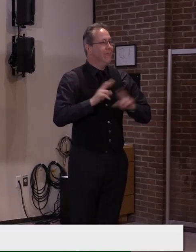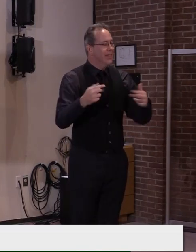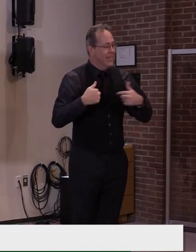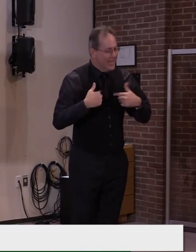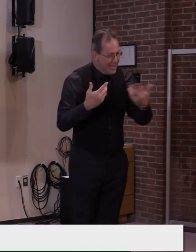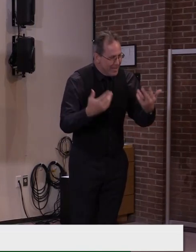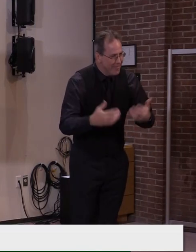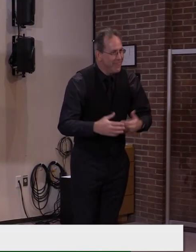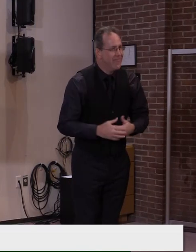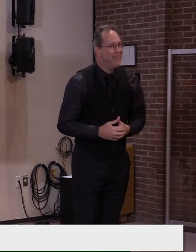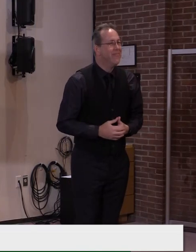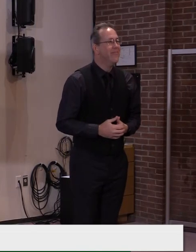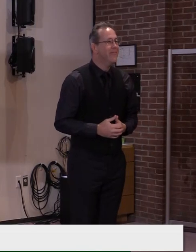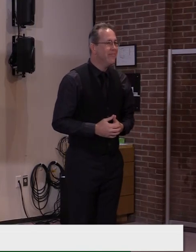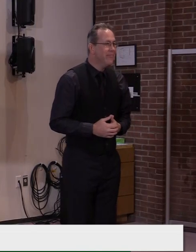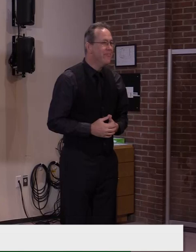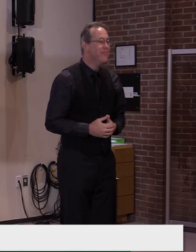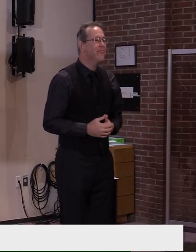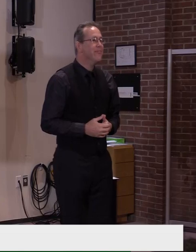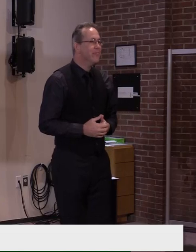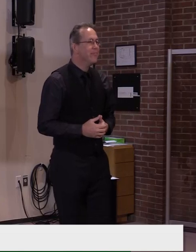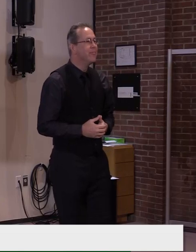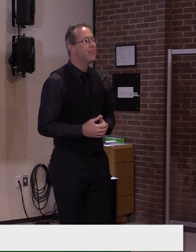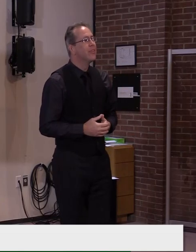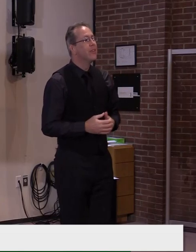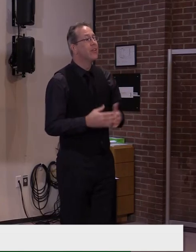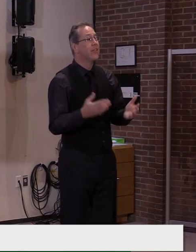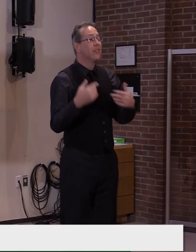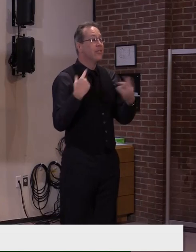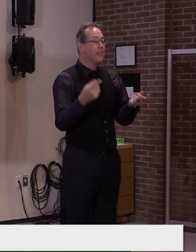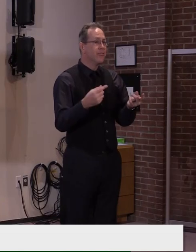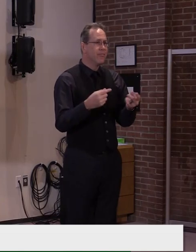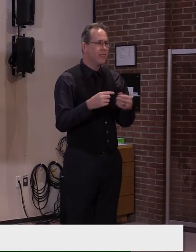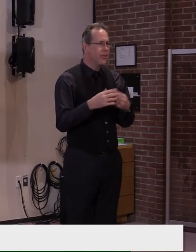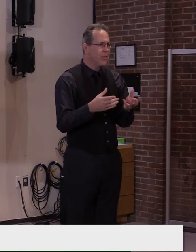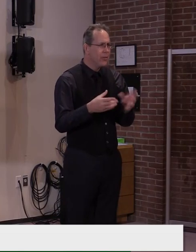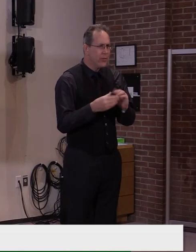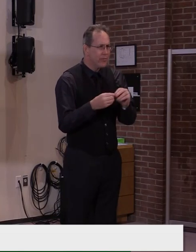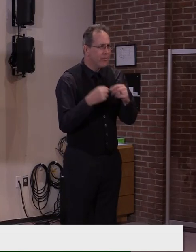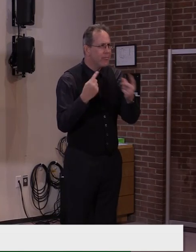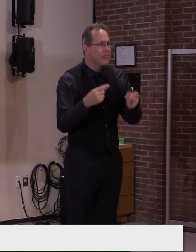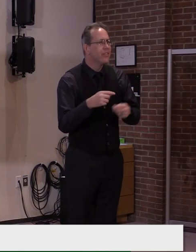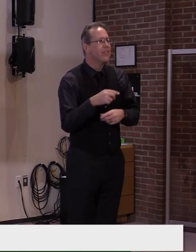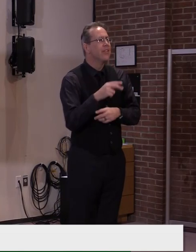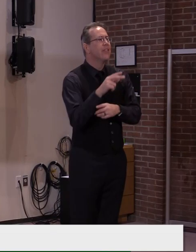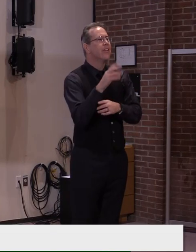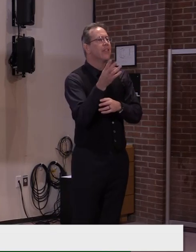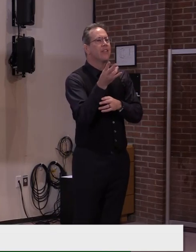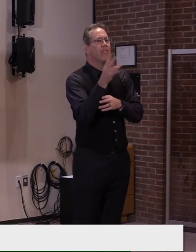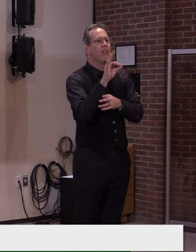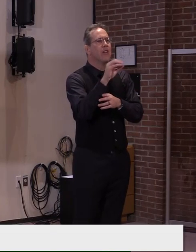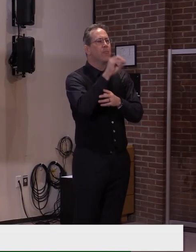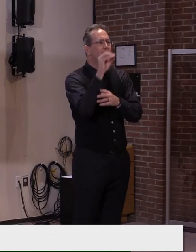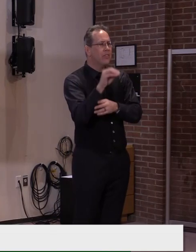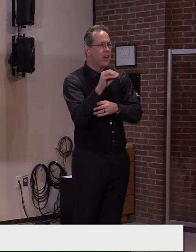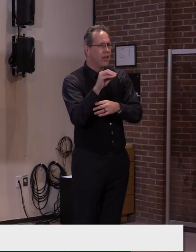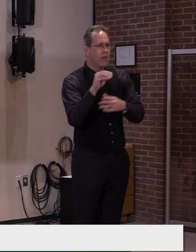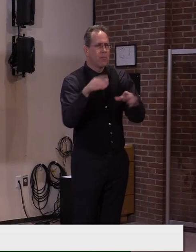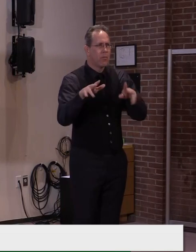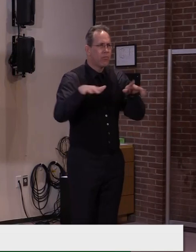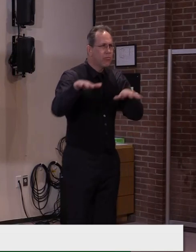today, over 79% of Vermonters age 5 and up have received their full primary dose of COVID